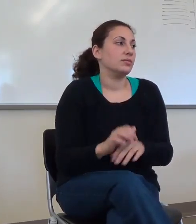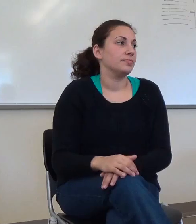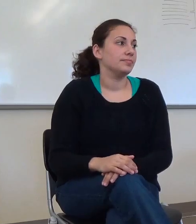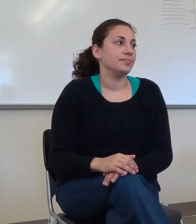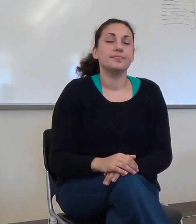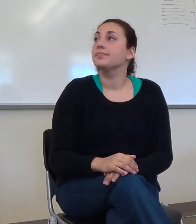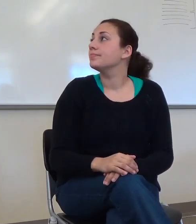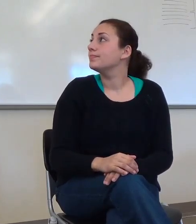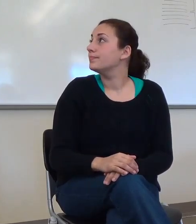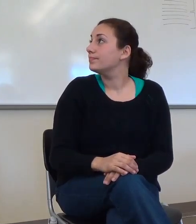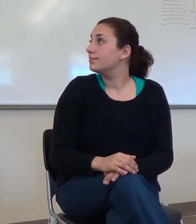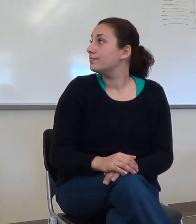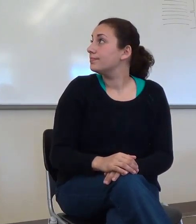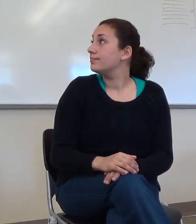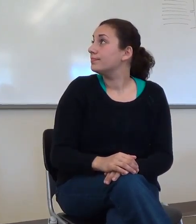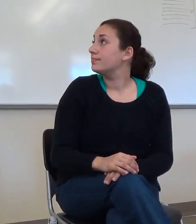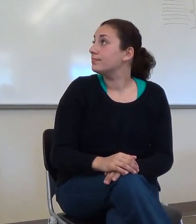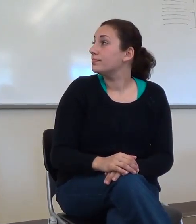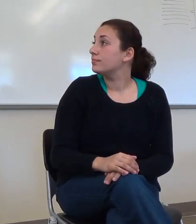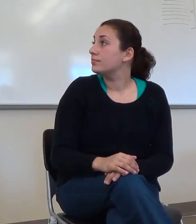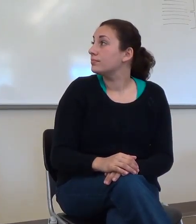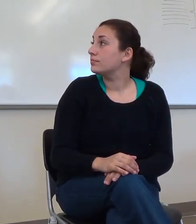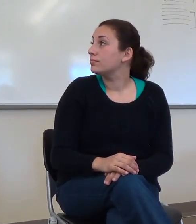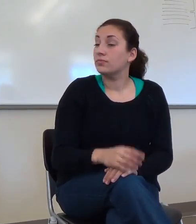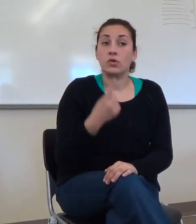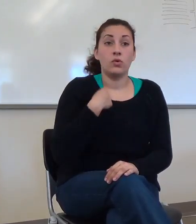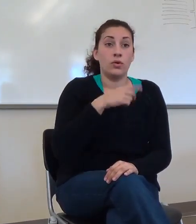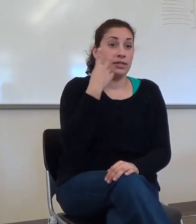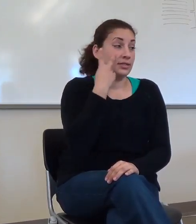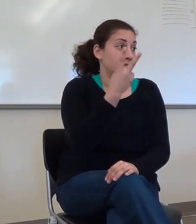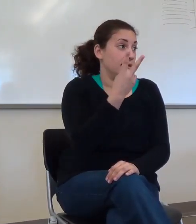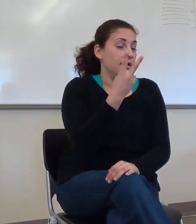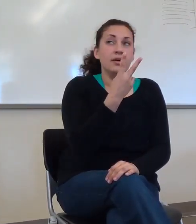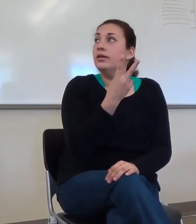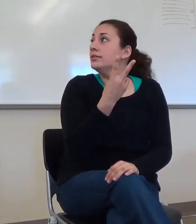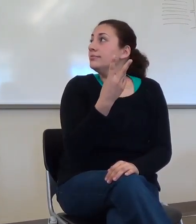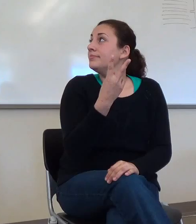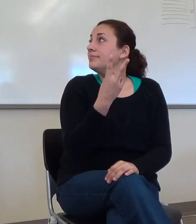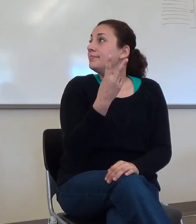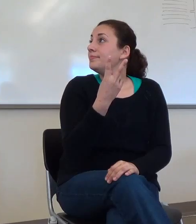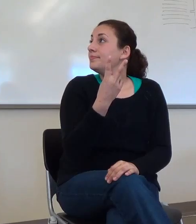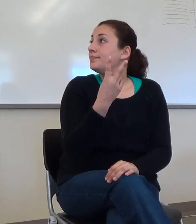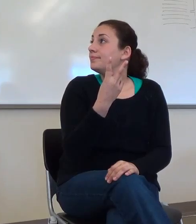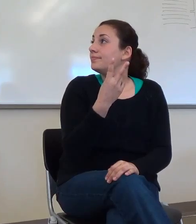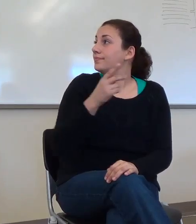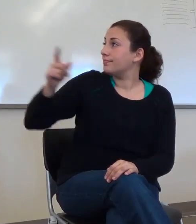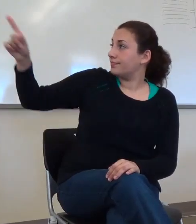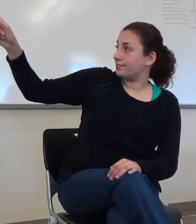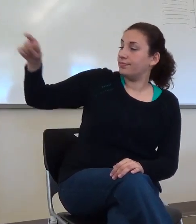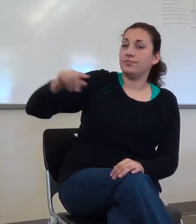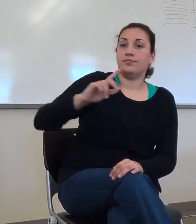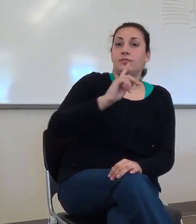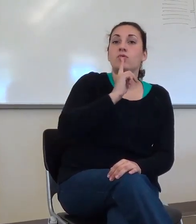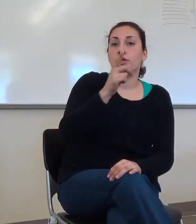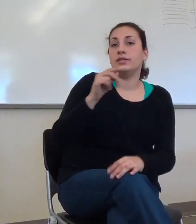Okay. What we find out is this is really, this here is